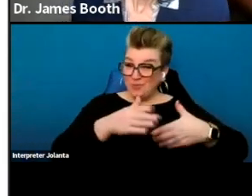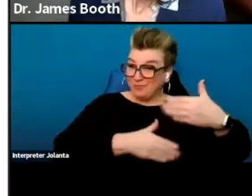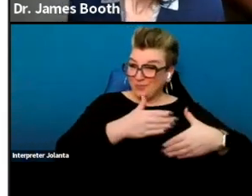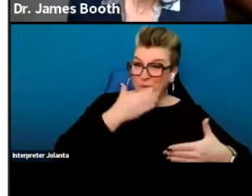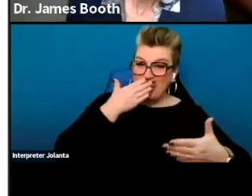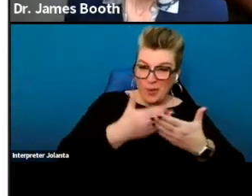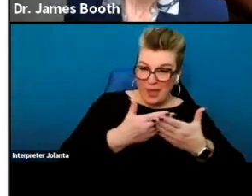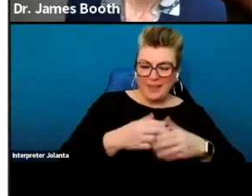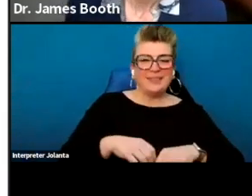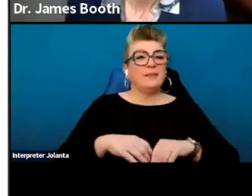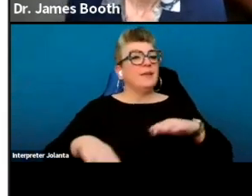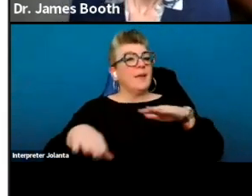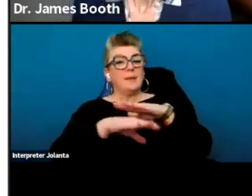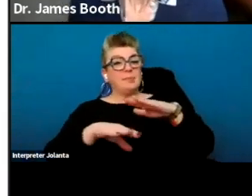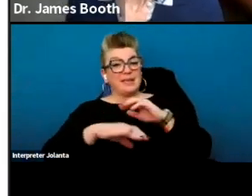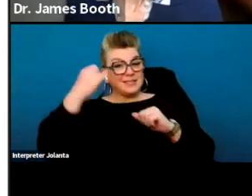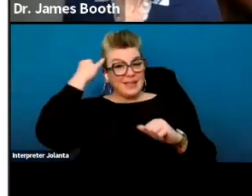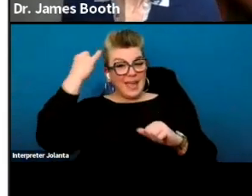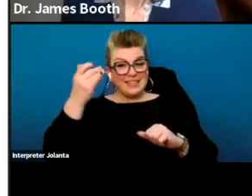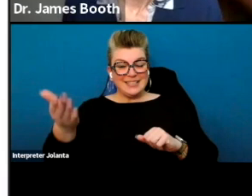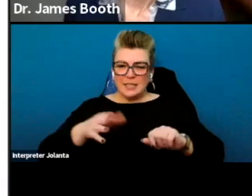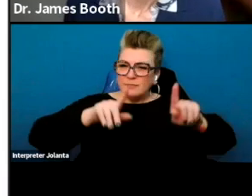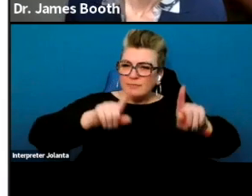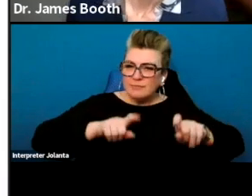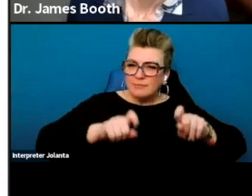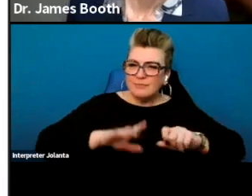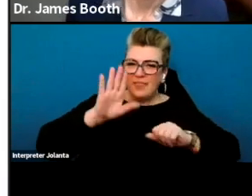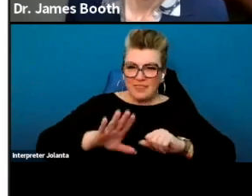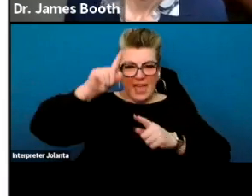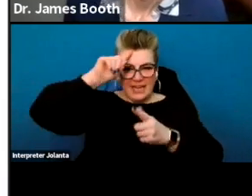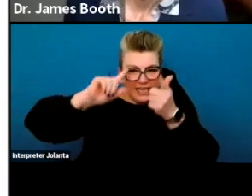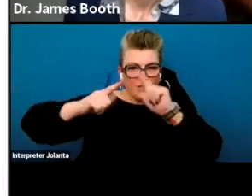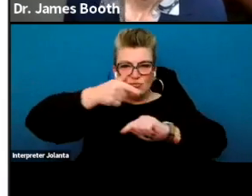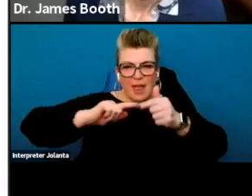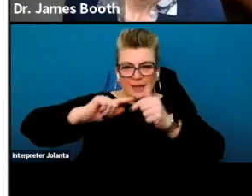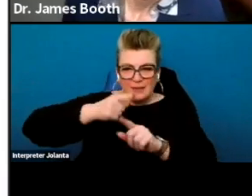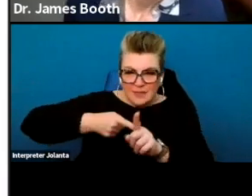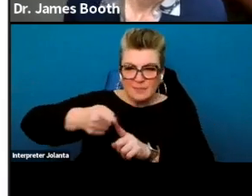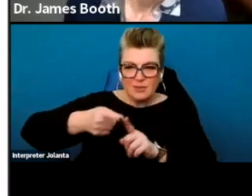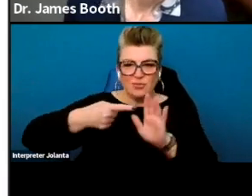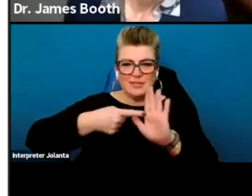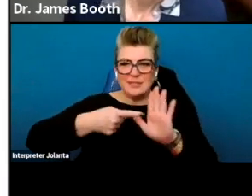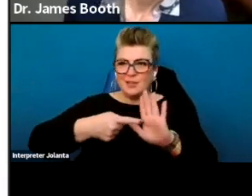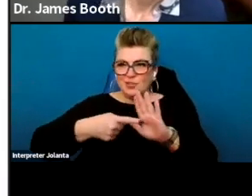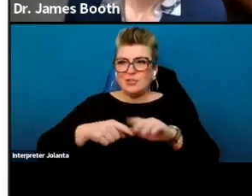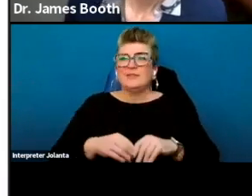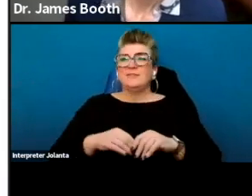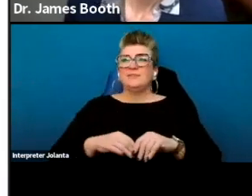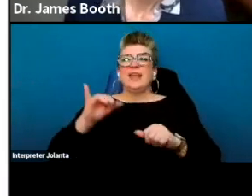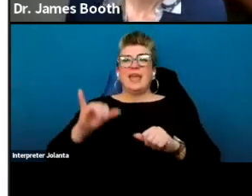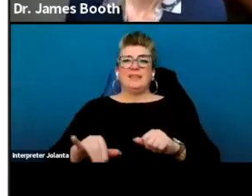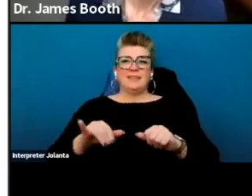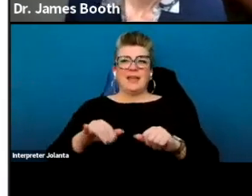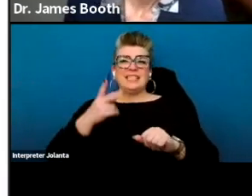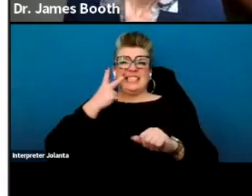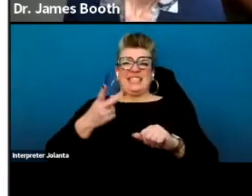So the basic idea here is testing the interactive specialization model. So which is reflected here.